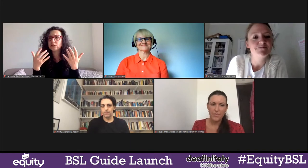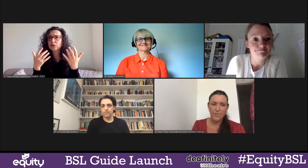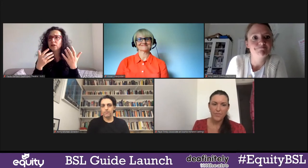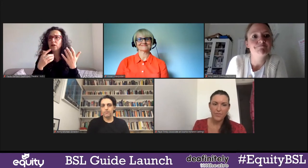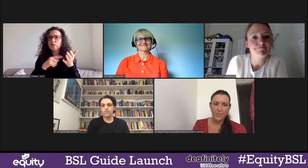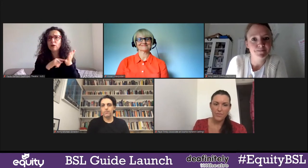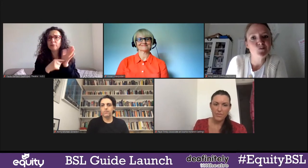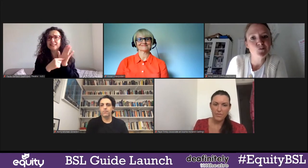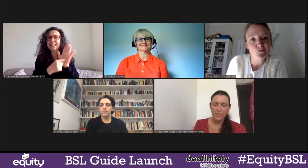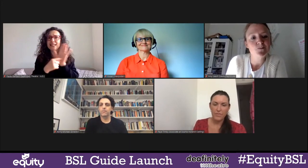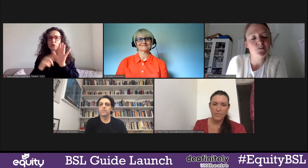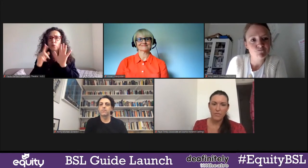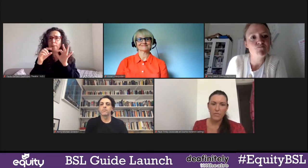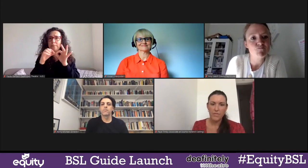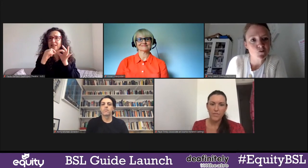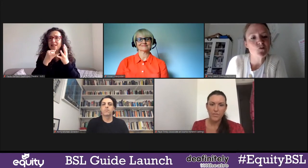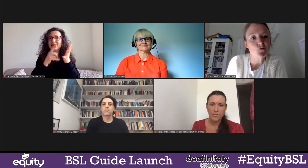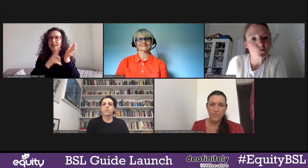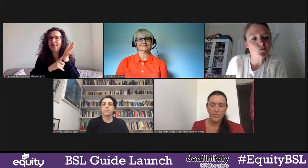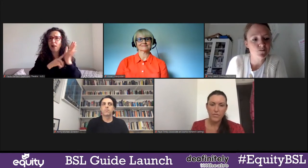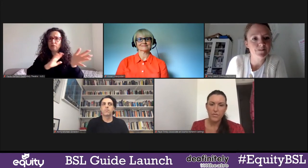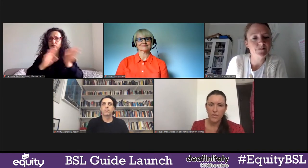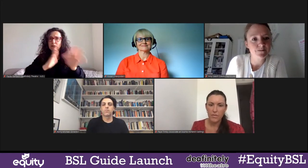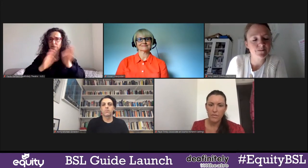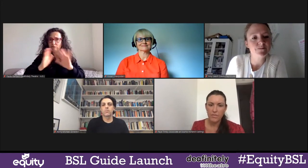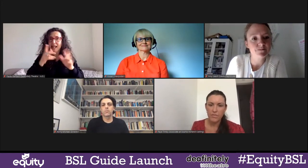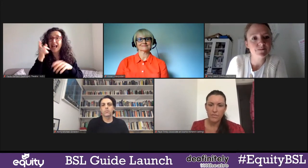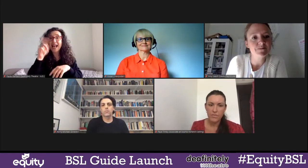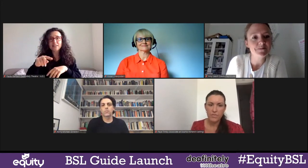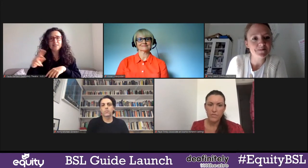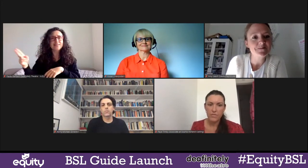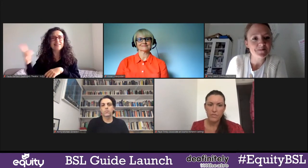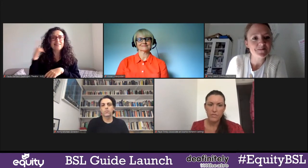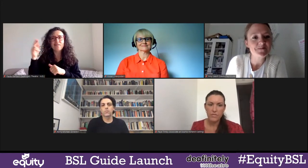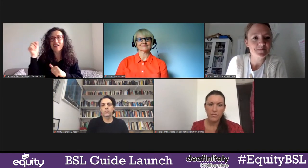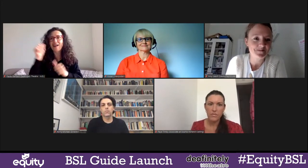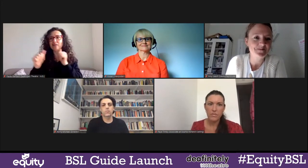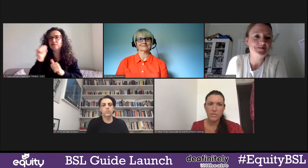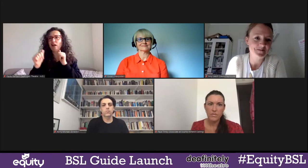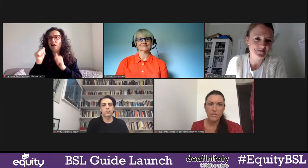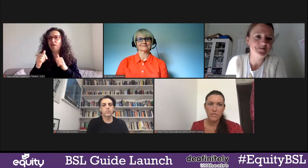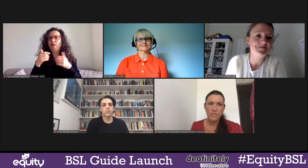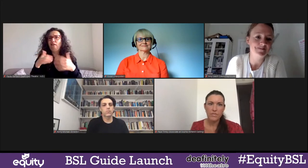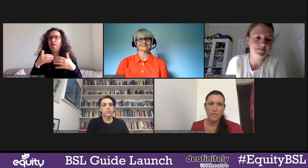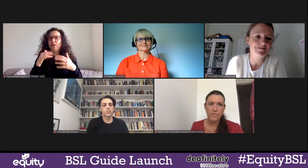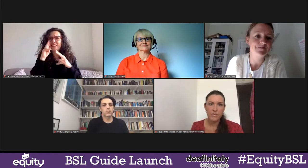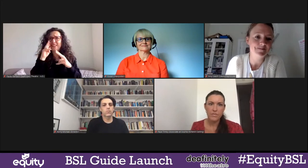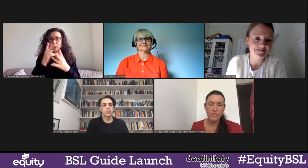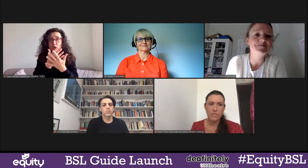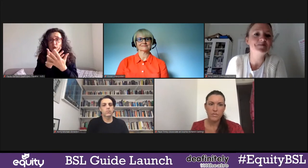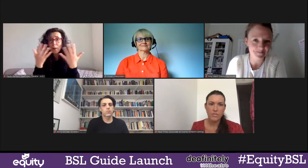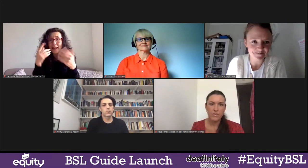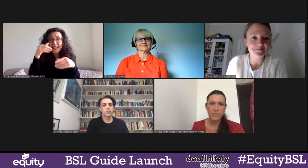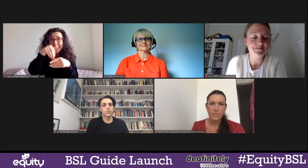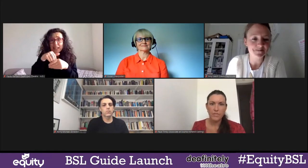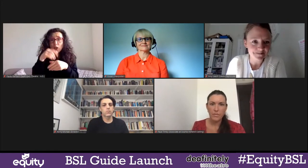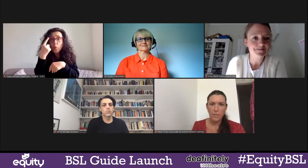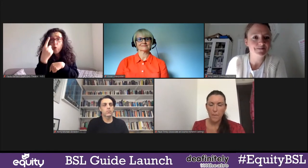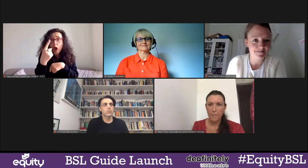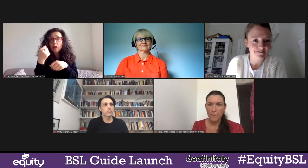fantastic representation of British Sign Language within it and a variety of deaf actors involved. And it was